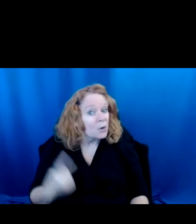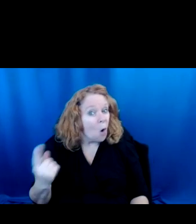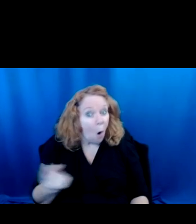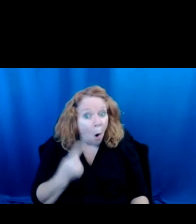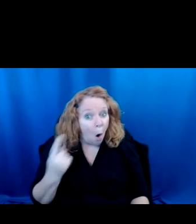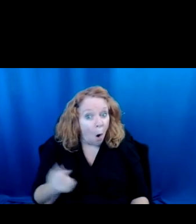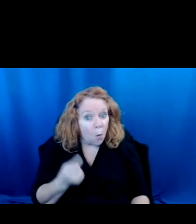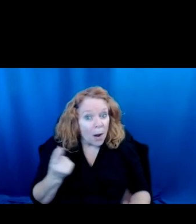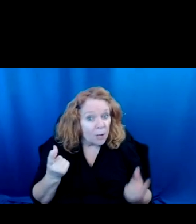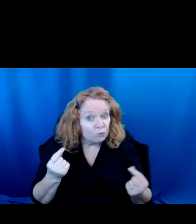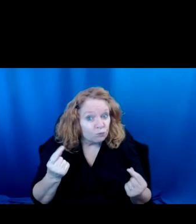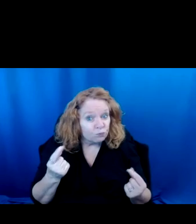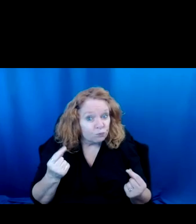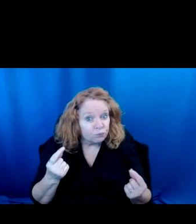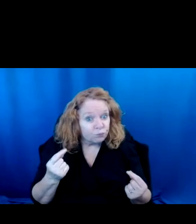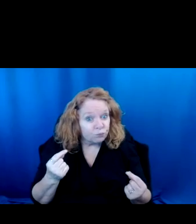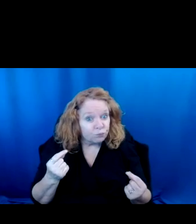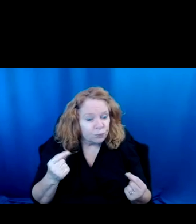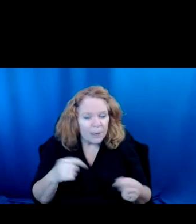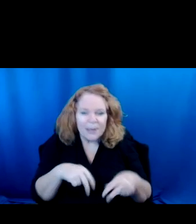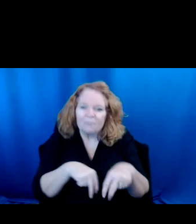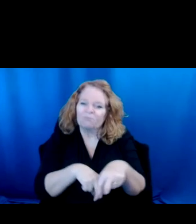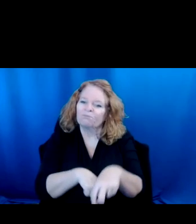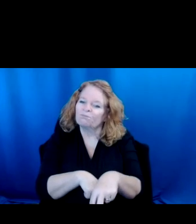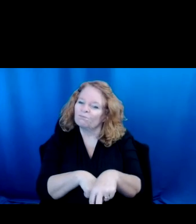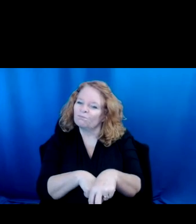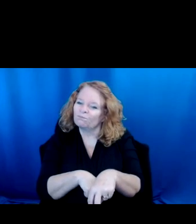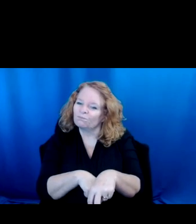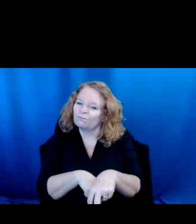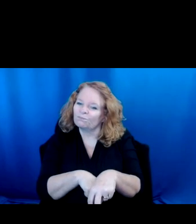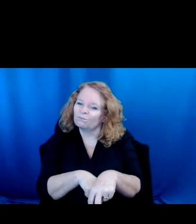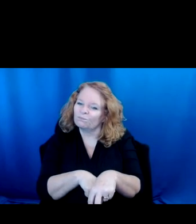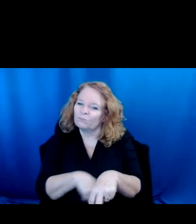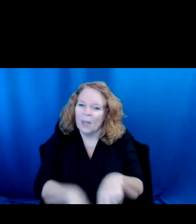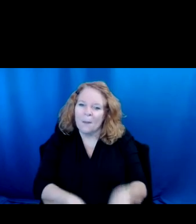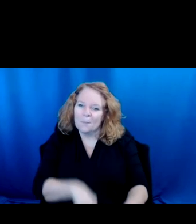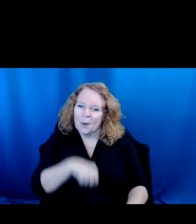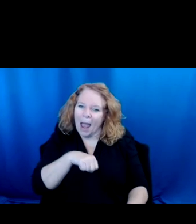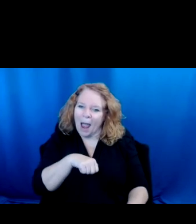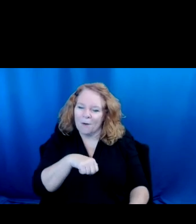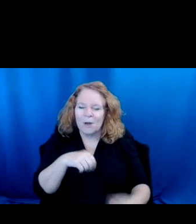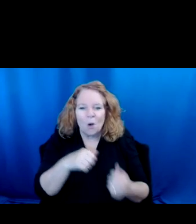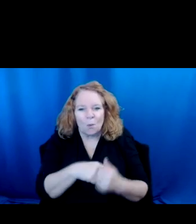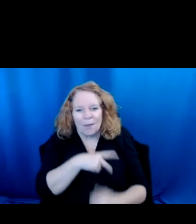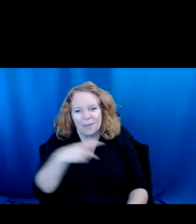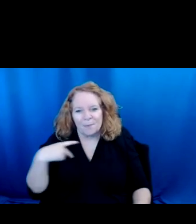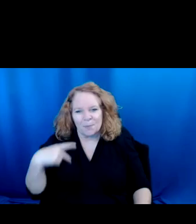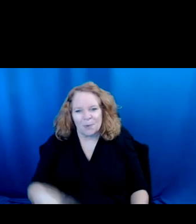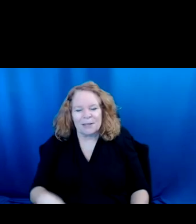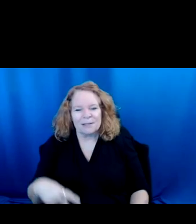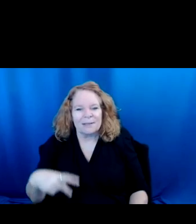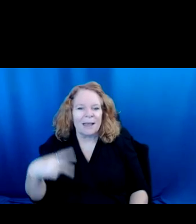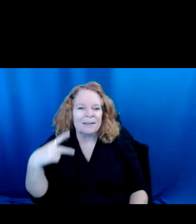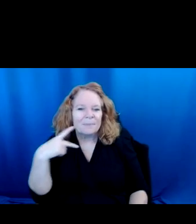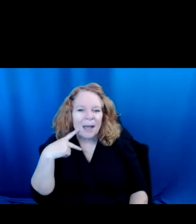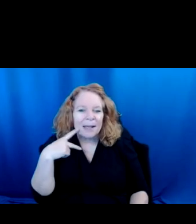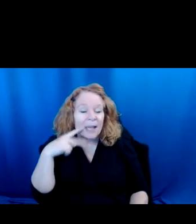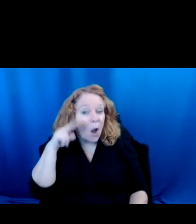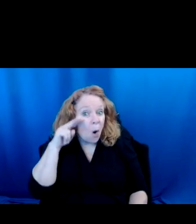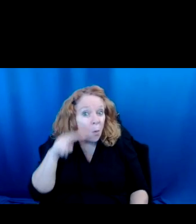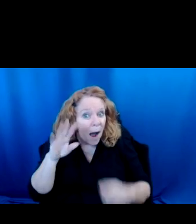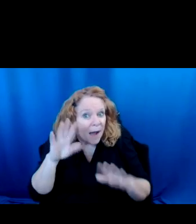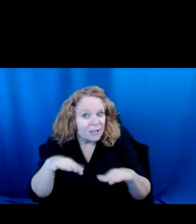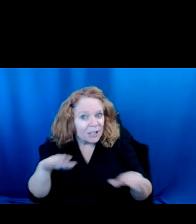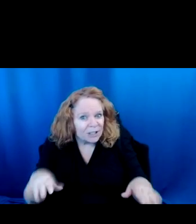stand very proudly next to Princess Peggy, watching the children